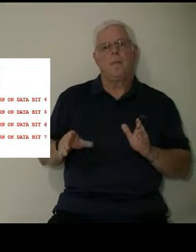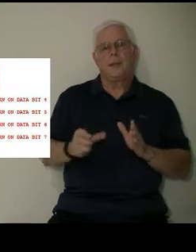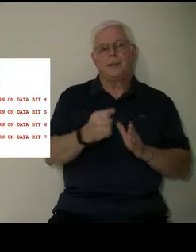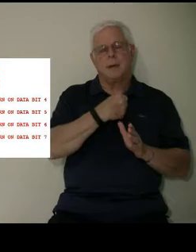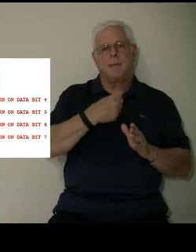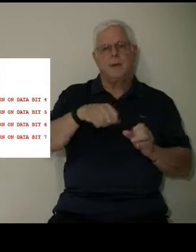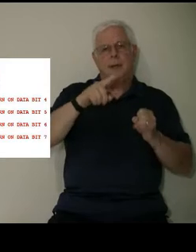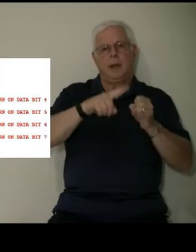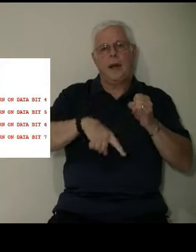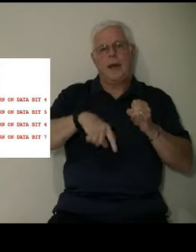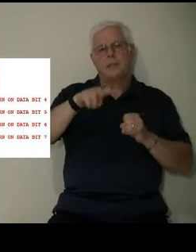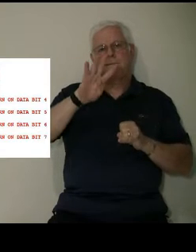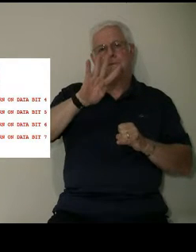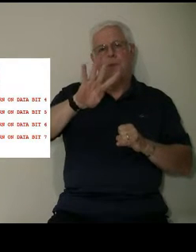picks up the last 4